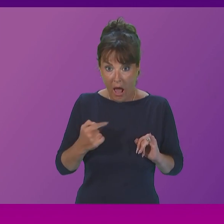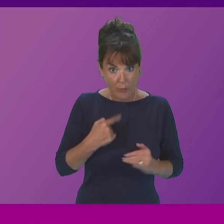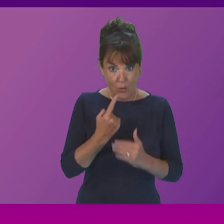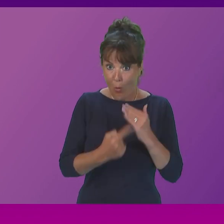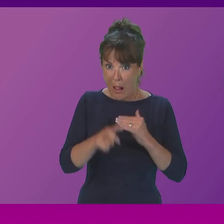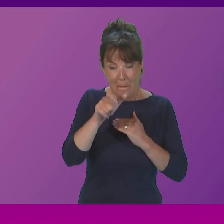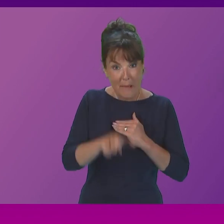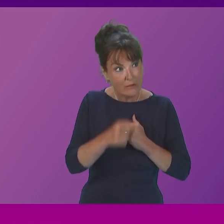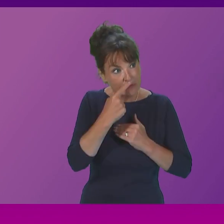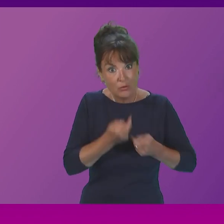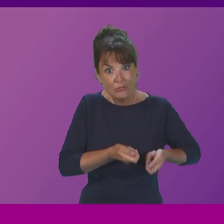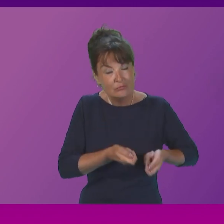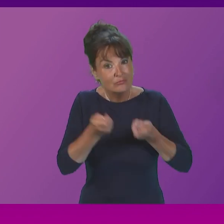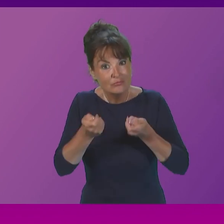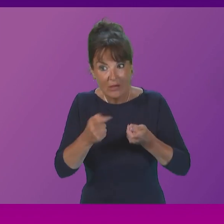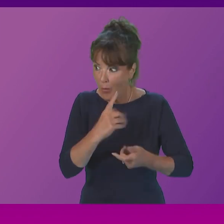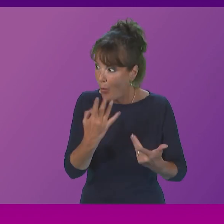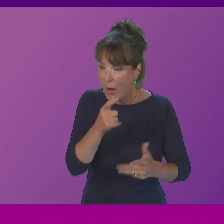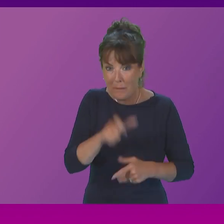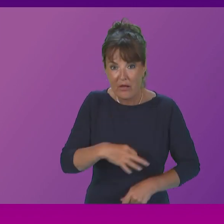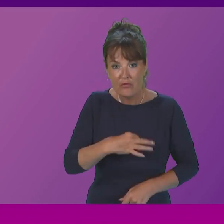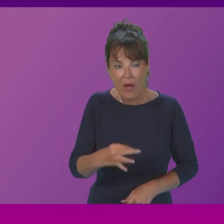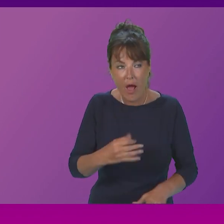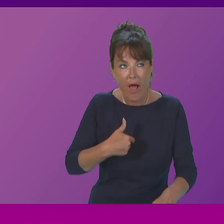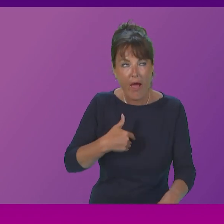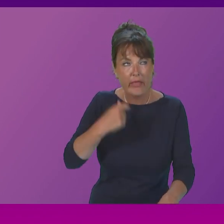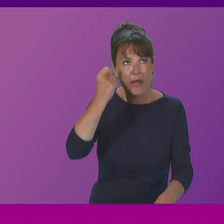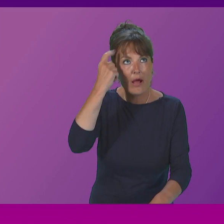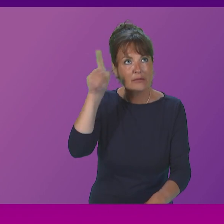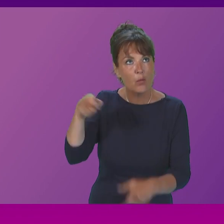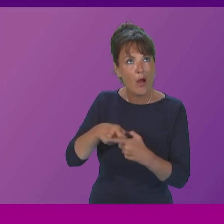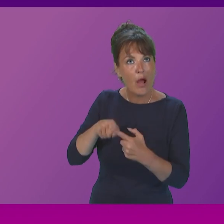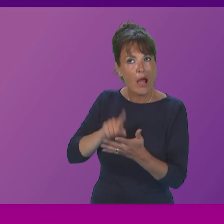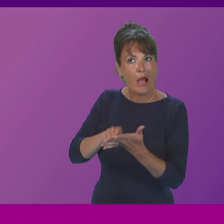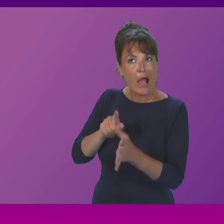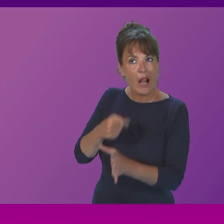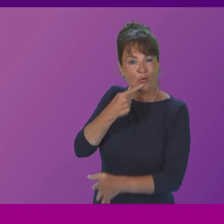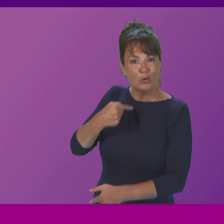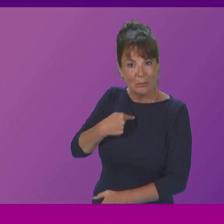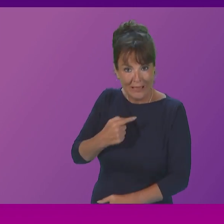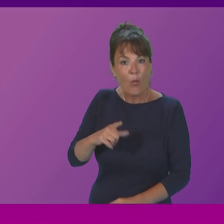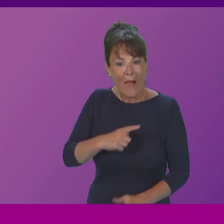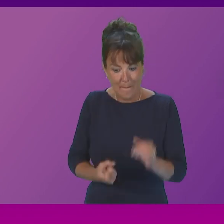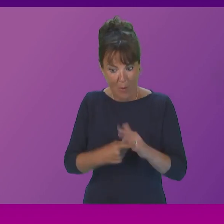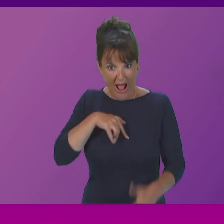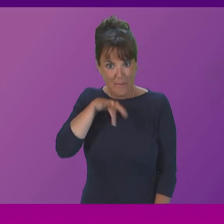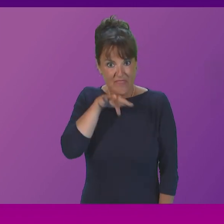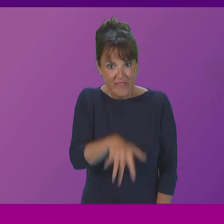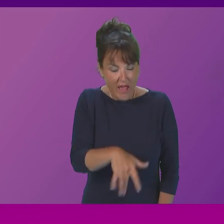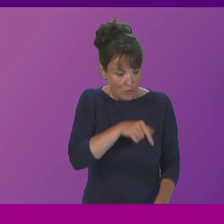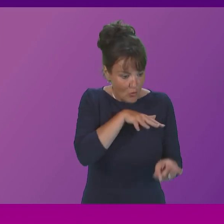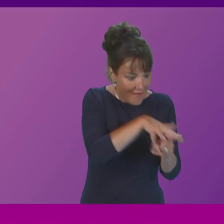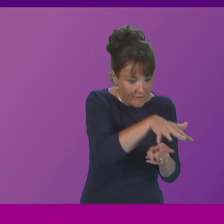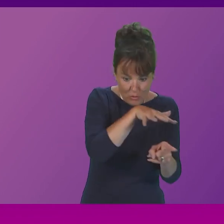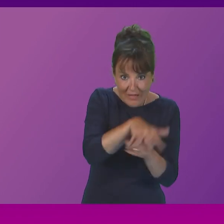only person who'd made that representation. And I thought, okay, now I get what Kelly meant. And actually, I can see why it's important. And that's where I got